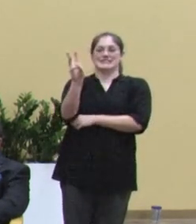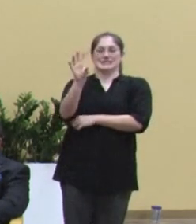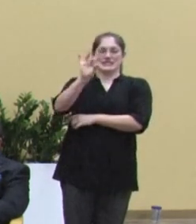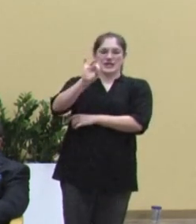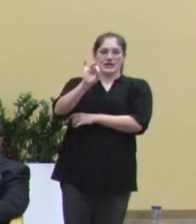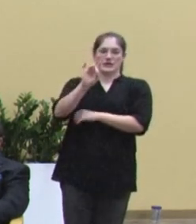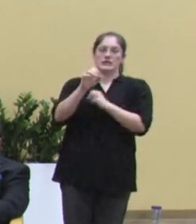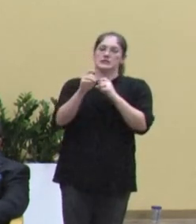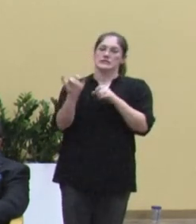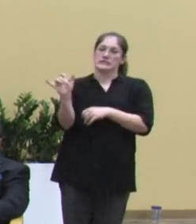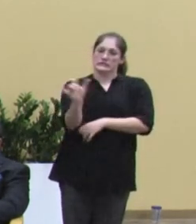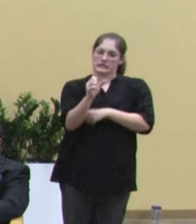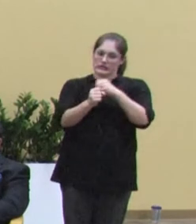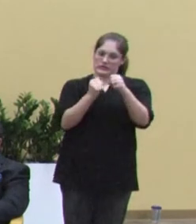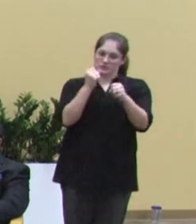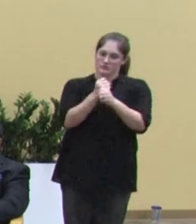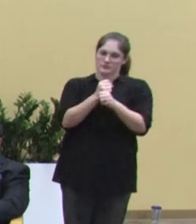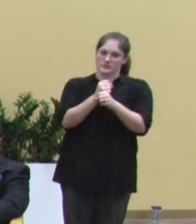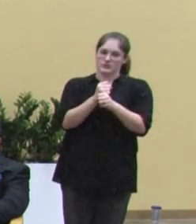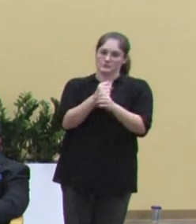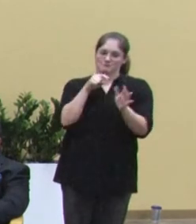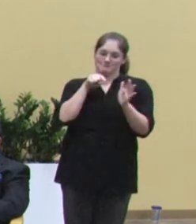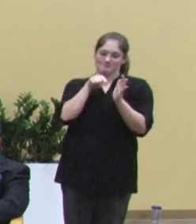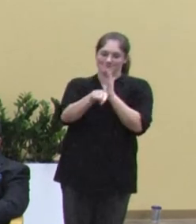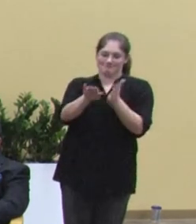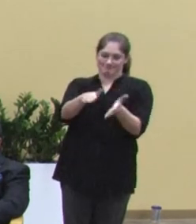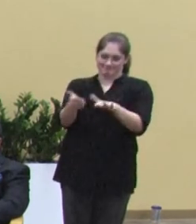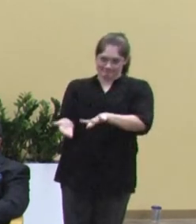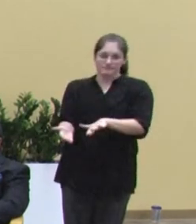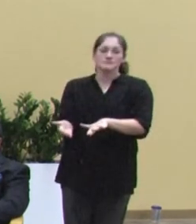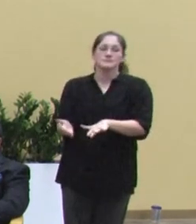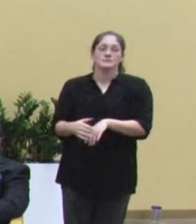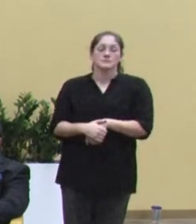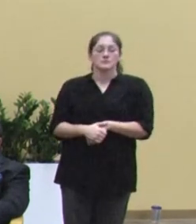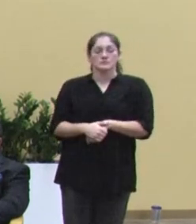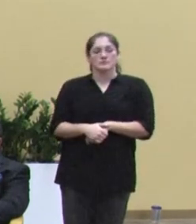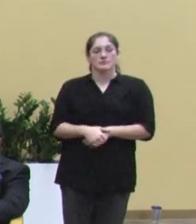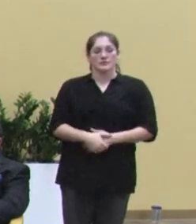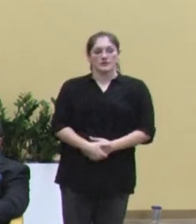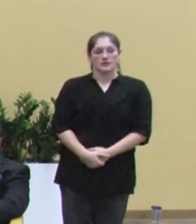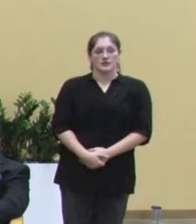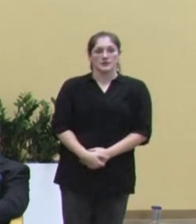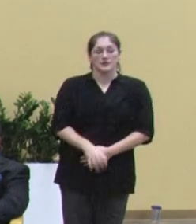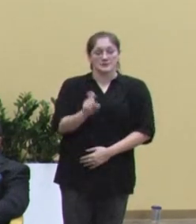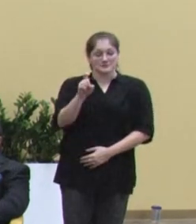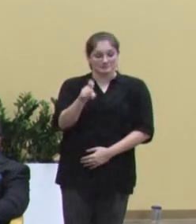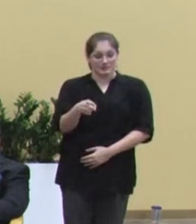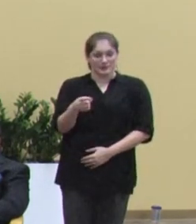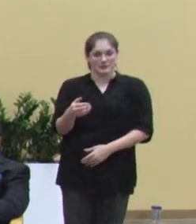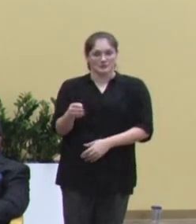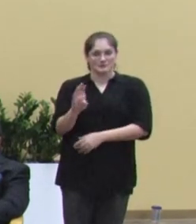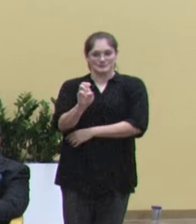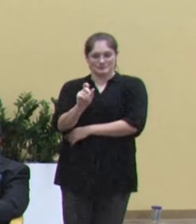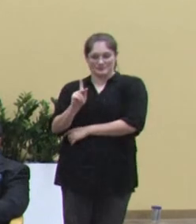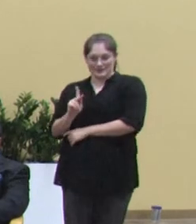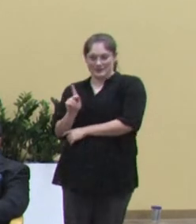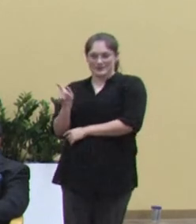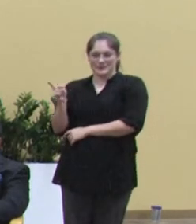assassination. And that's why you always have to, you know, go back to what Mr. O'Neill said. You have to pause and really think